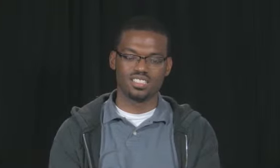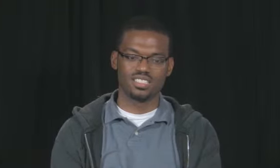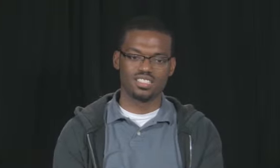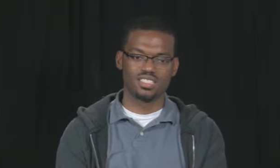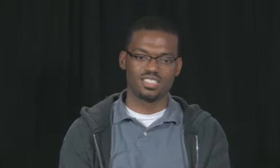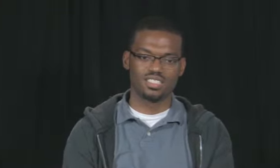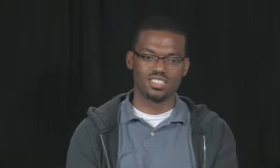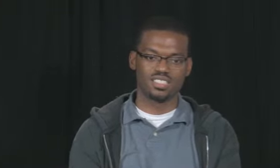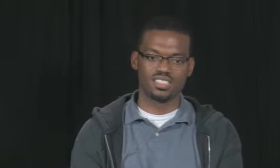C,